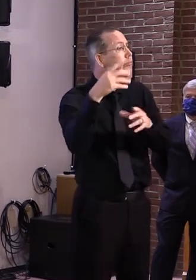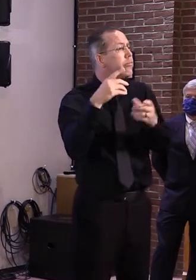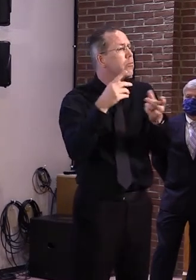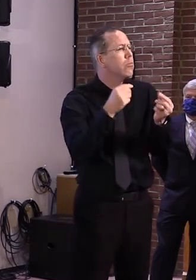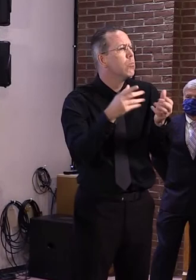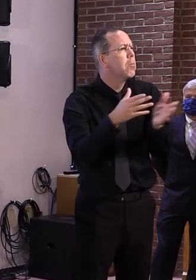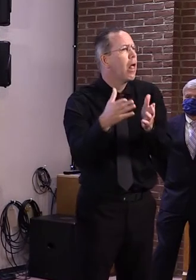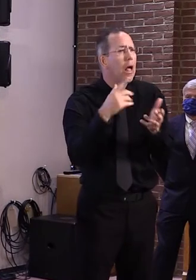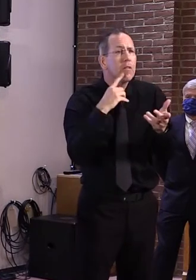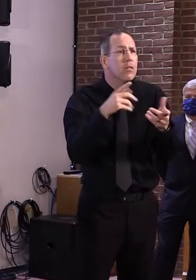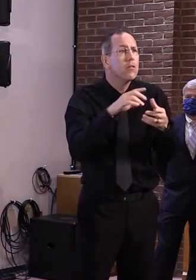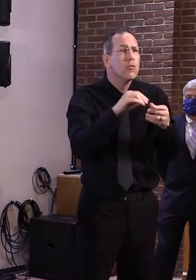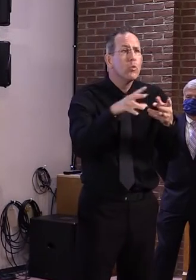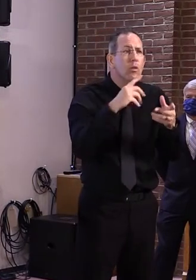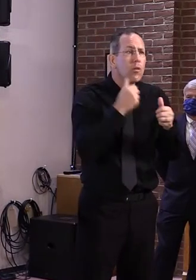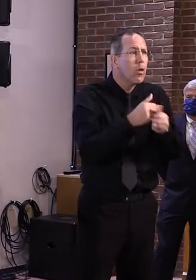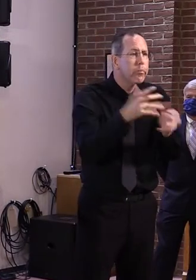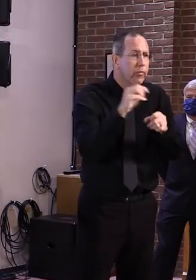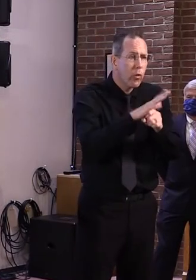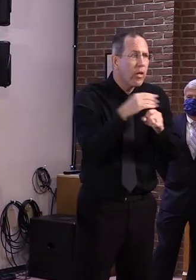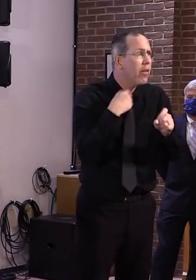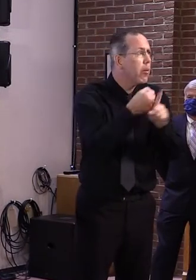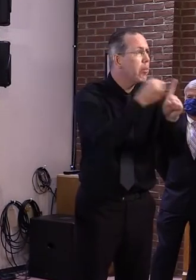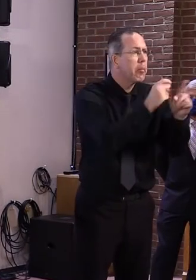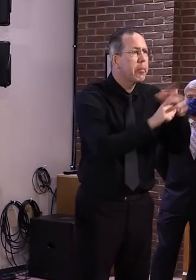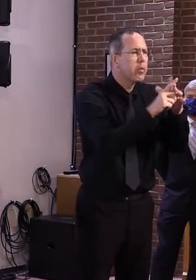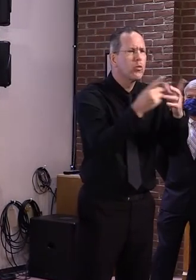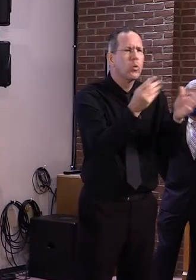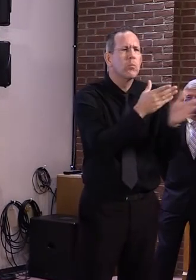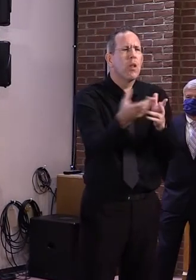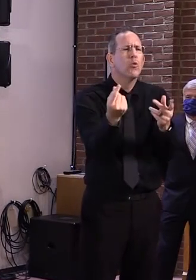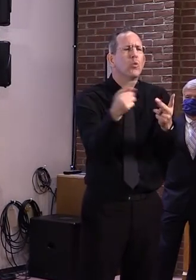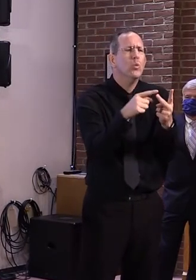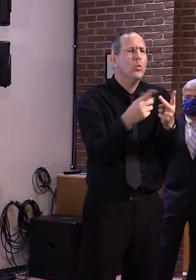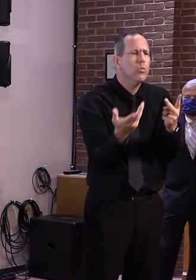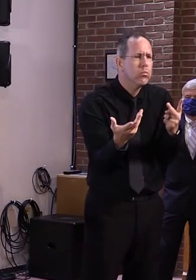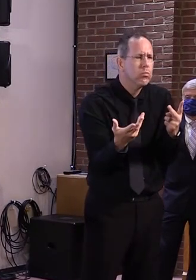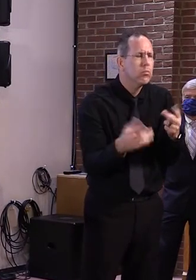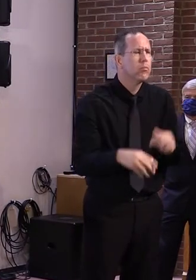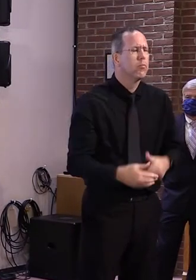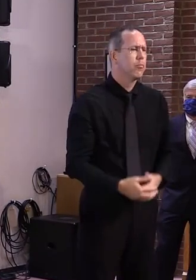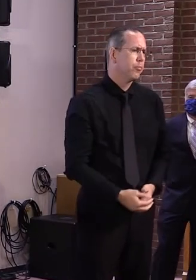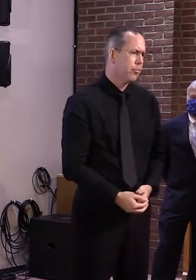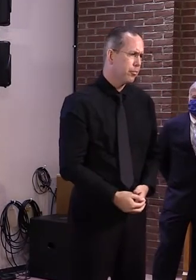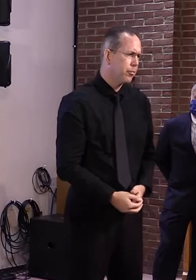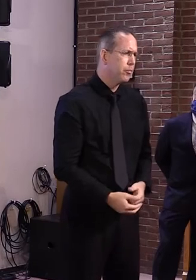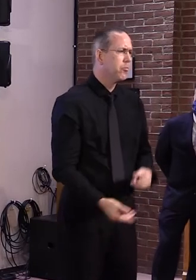to, the guidance will be out in the next week or so.